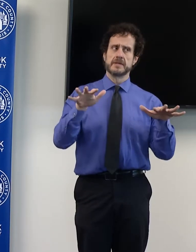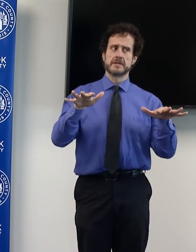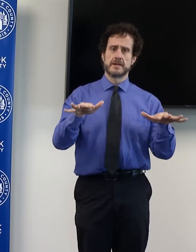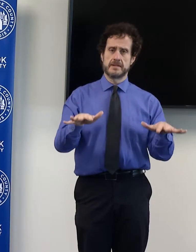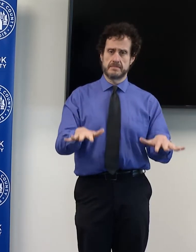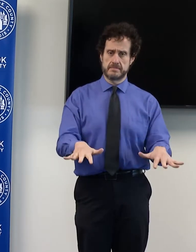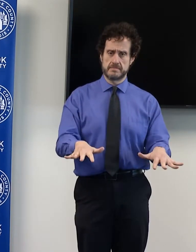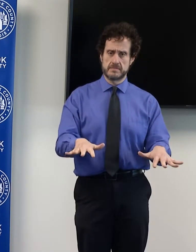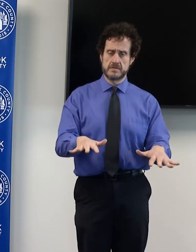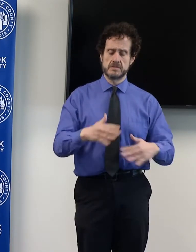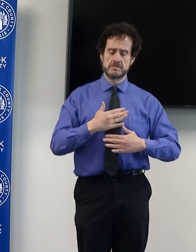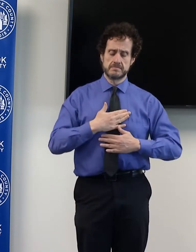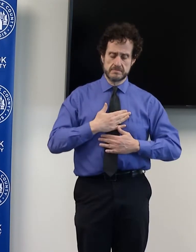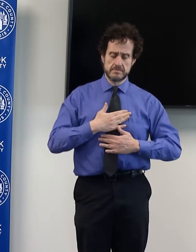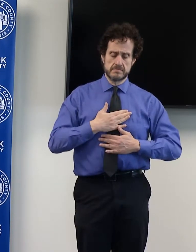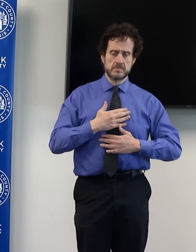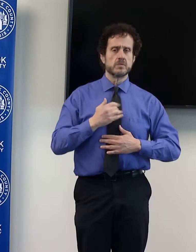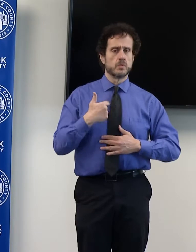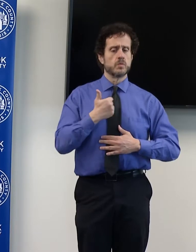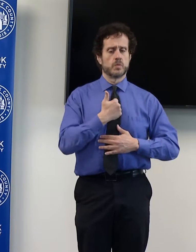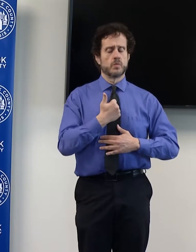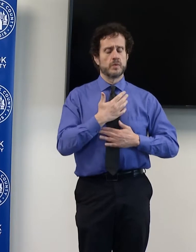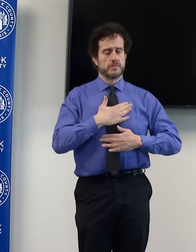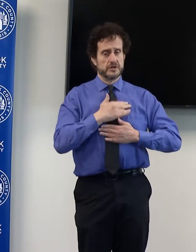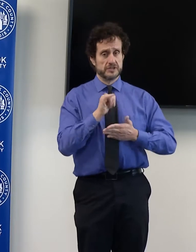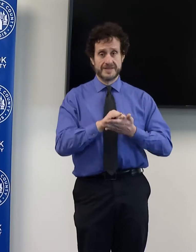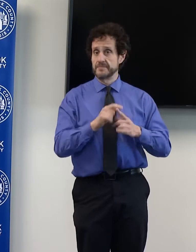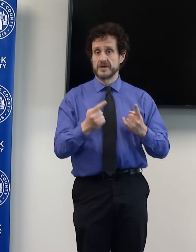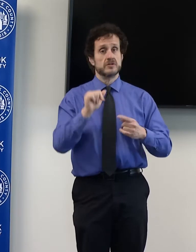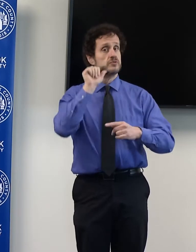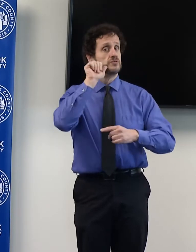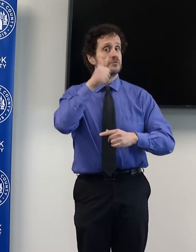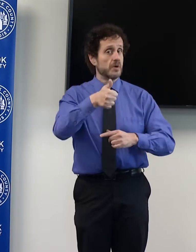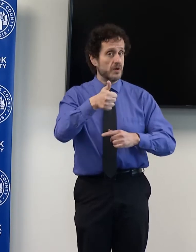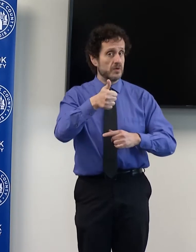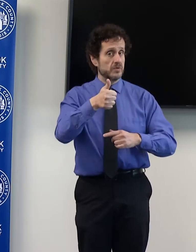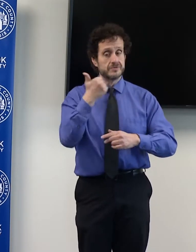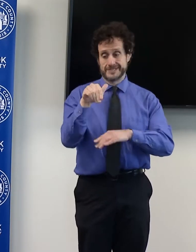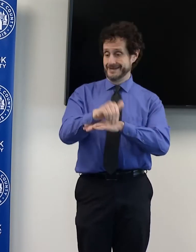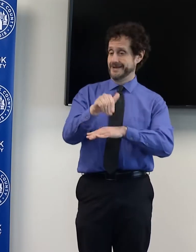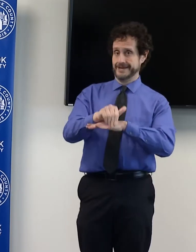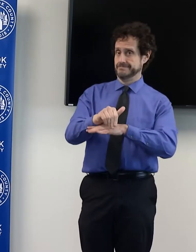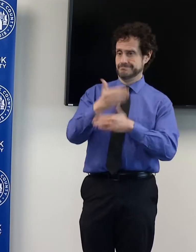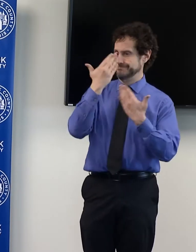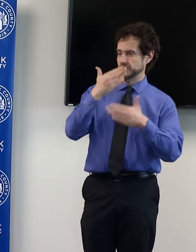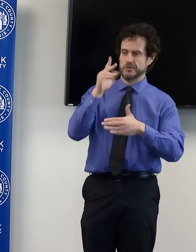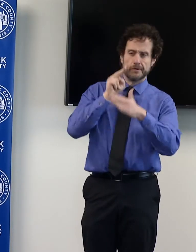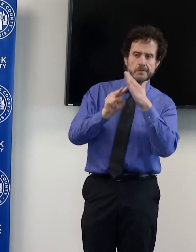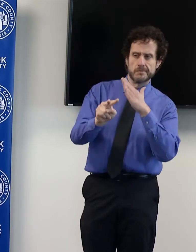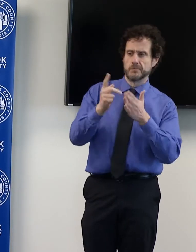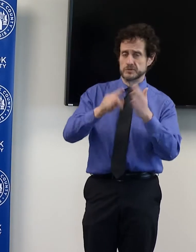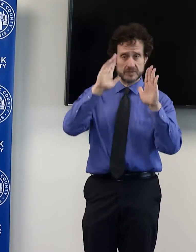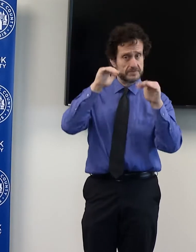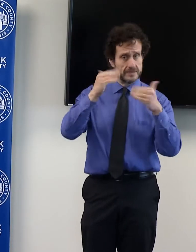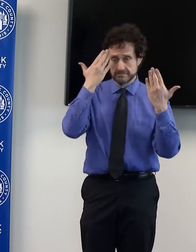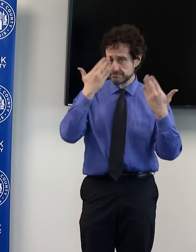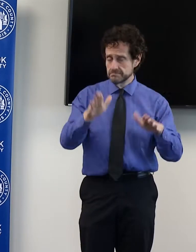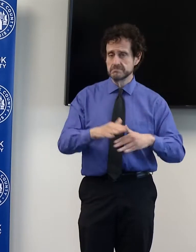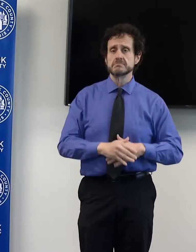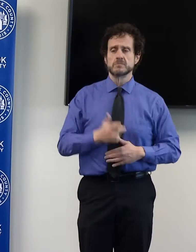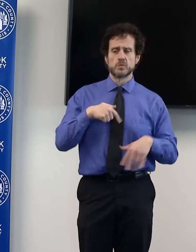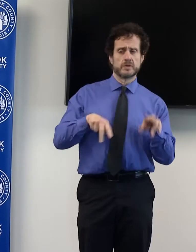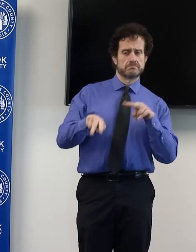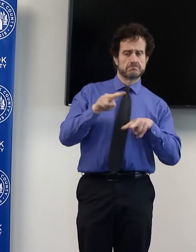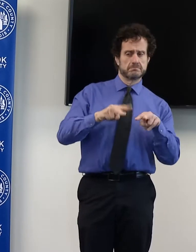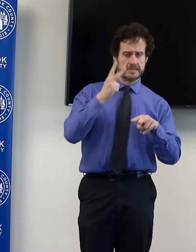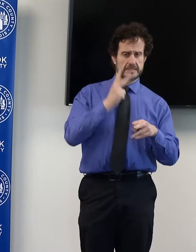appreciative of that. We do not know what tonight and tomorrow will hold. We are monitoring that as we speak.